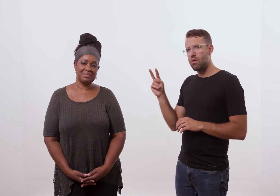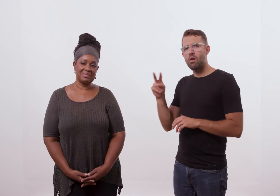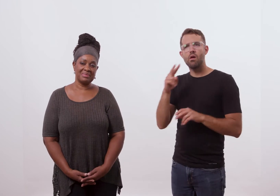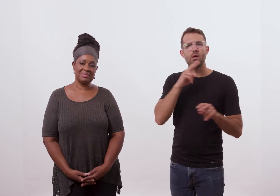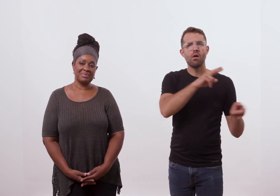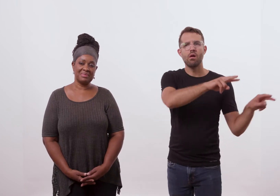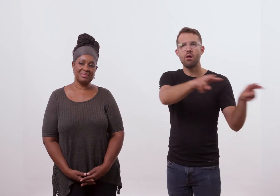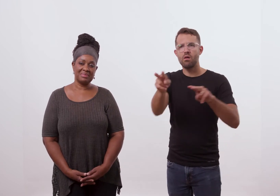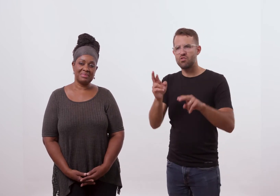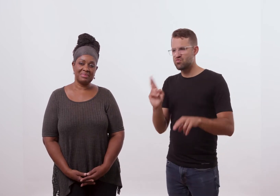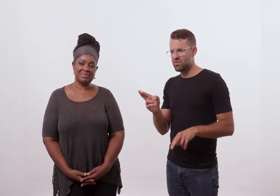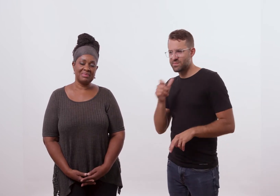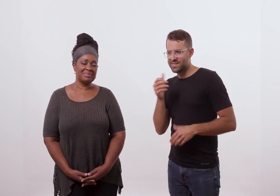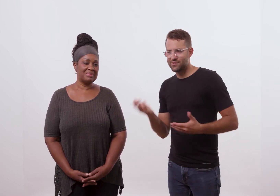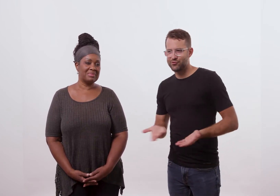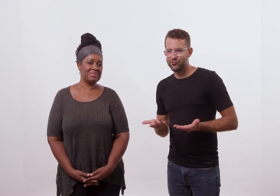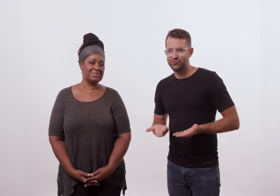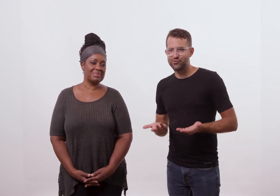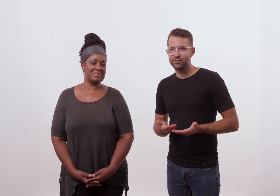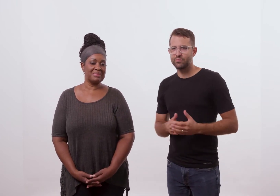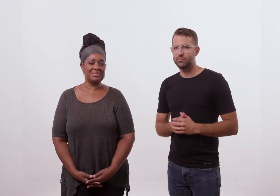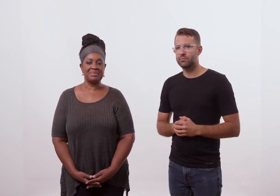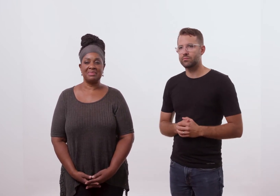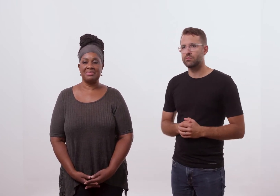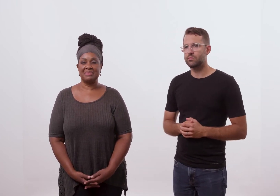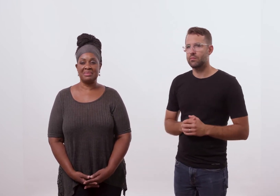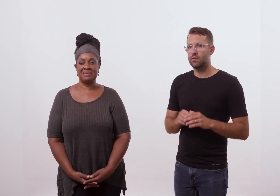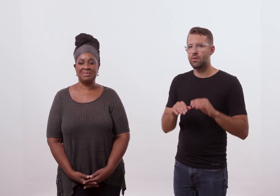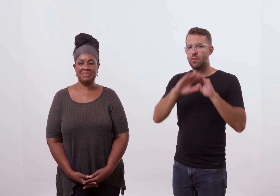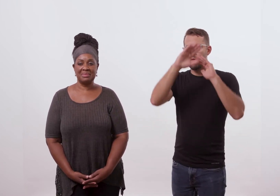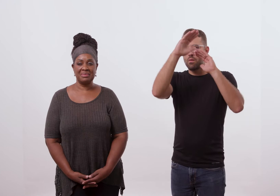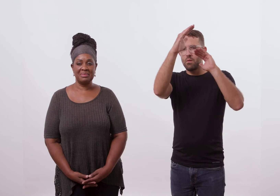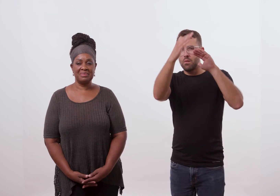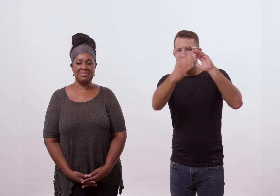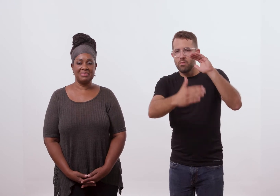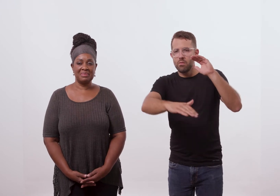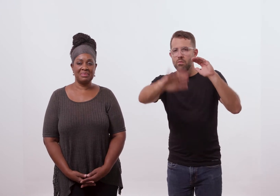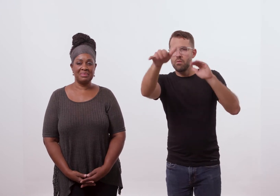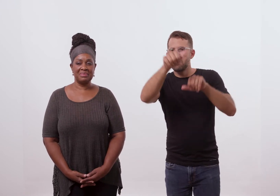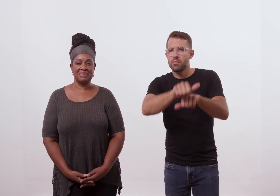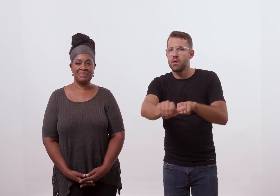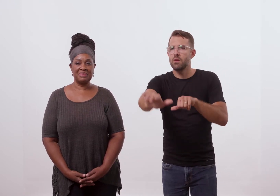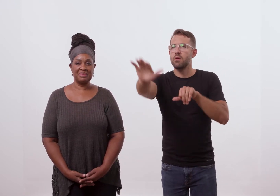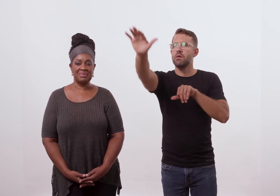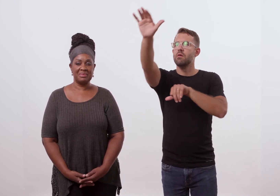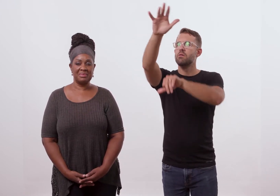here. There is a shallow canyon near the base of Smoking Mountain. Tell me if you see any movement